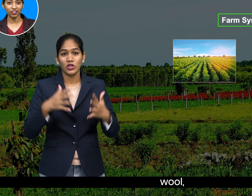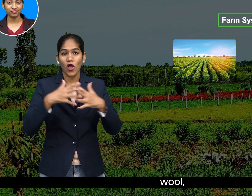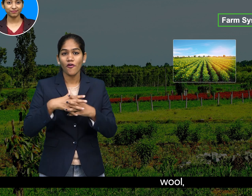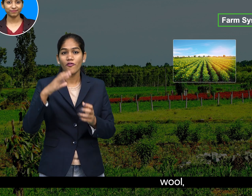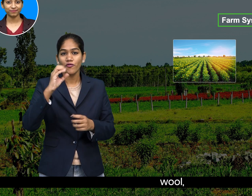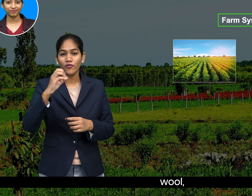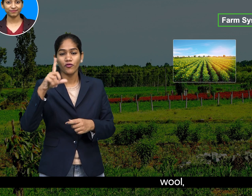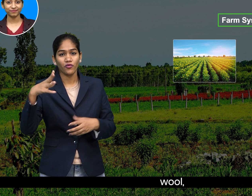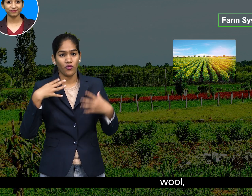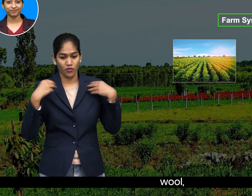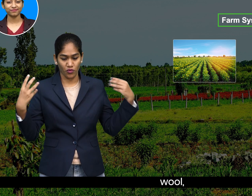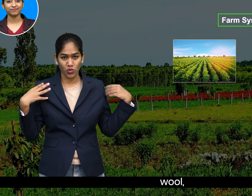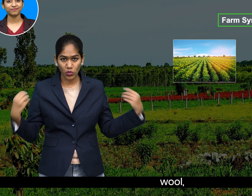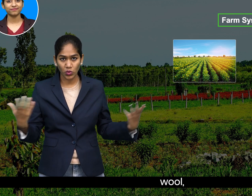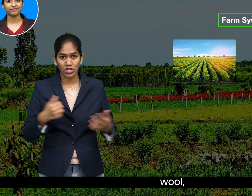wool,